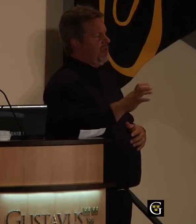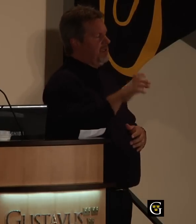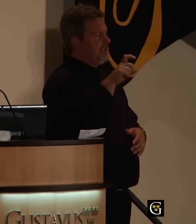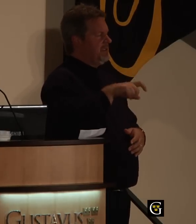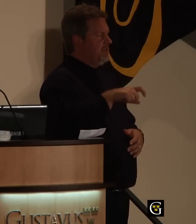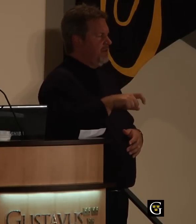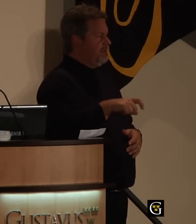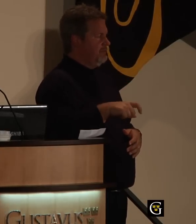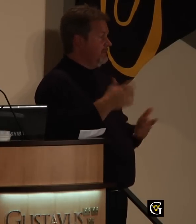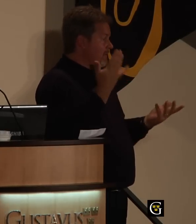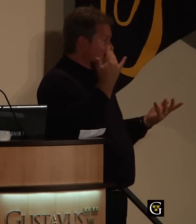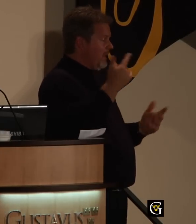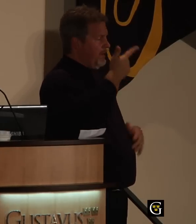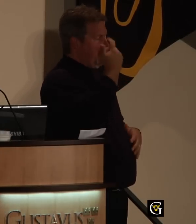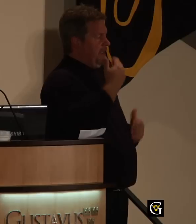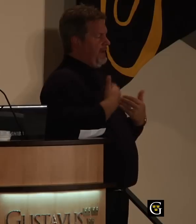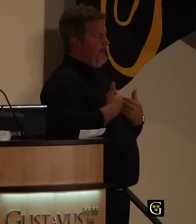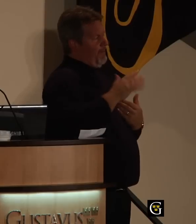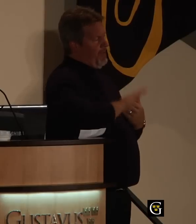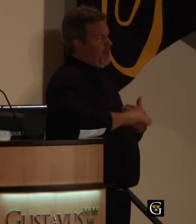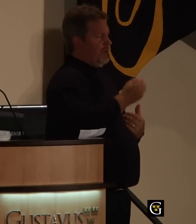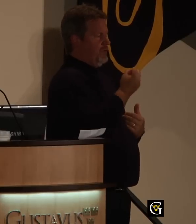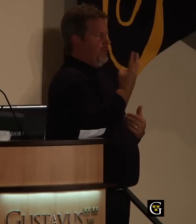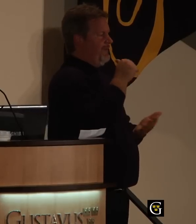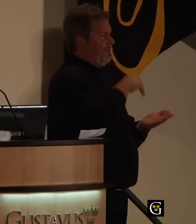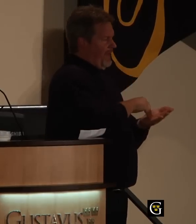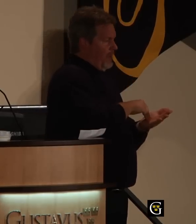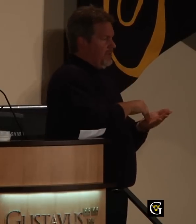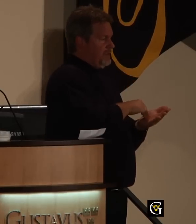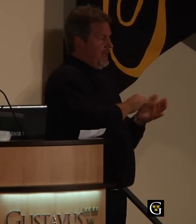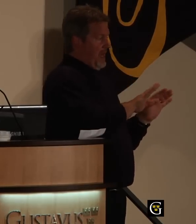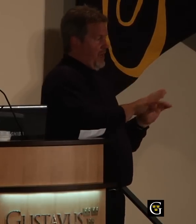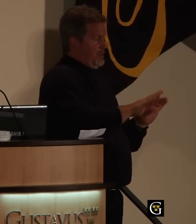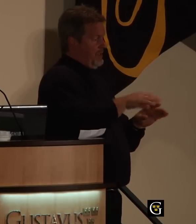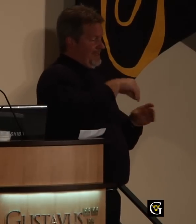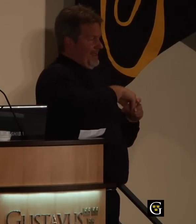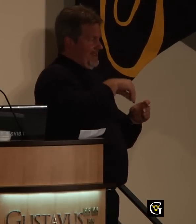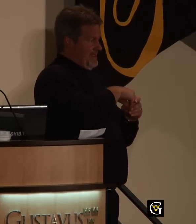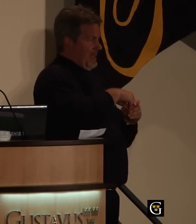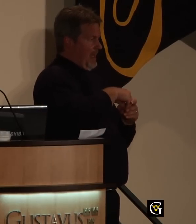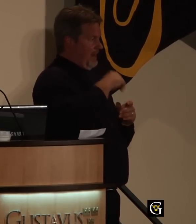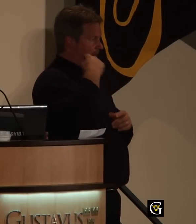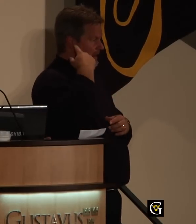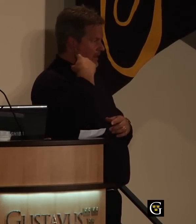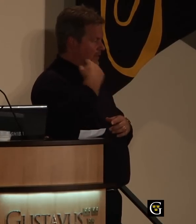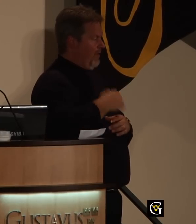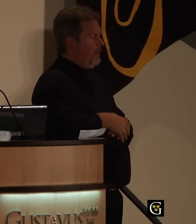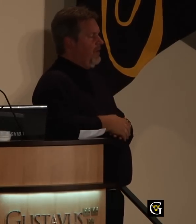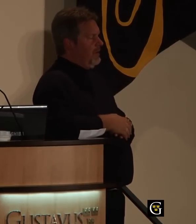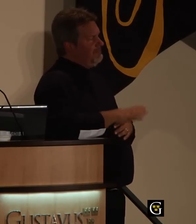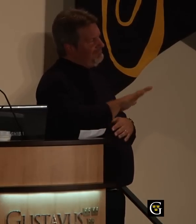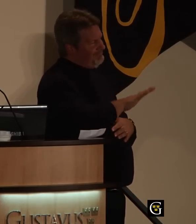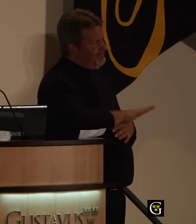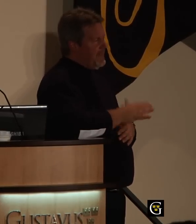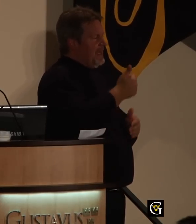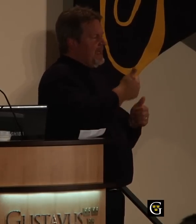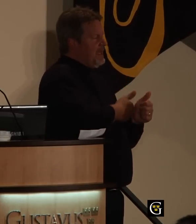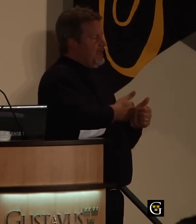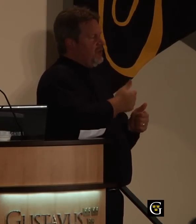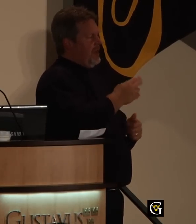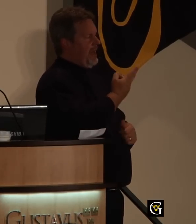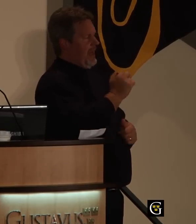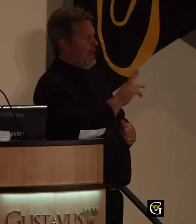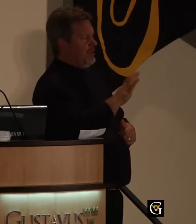about 12,000 hair cells inside the inner ear. Very roughly, each hair cell corresponds to a